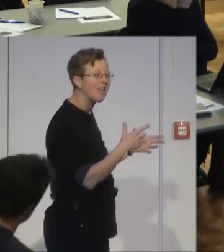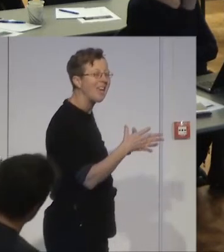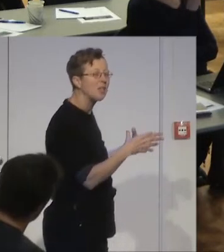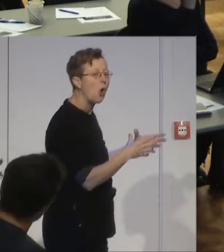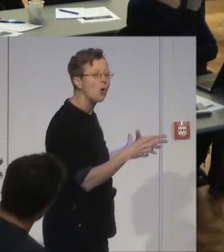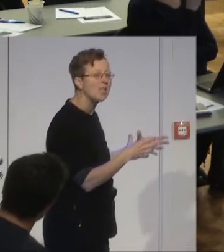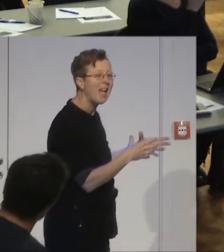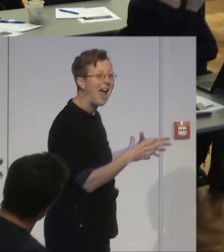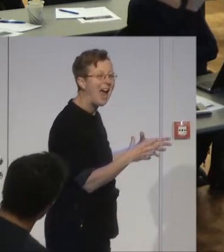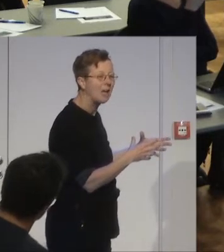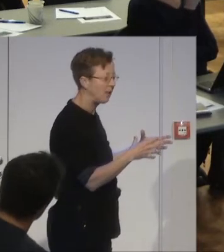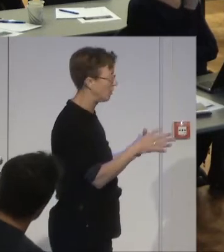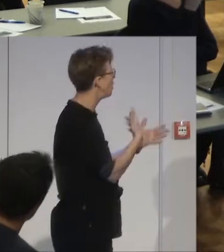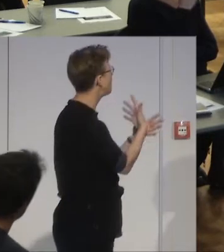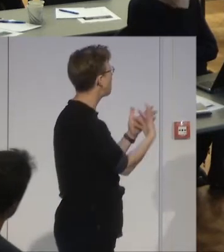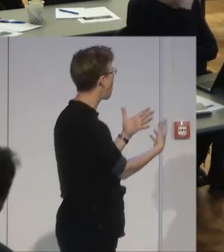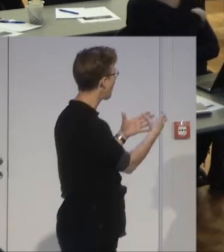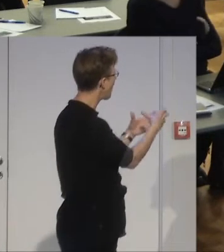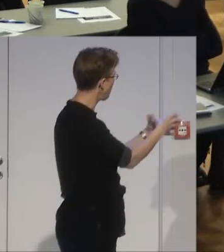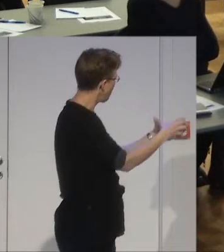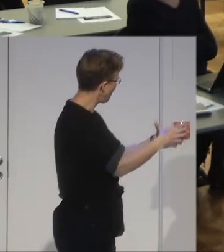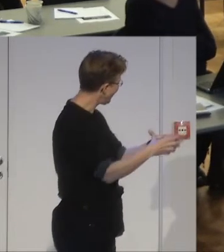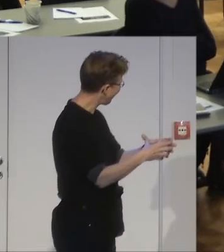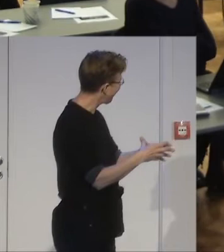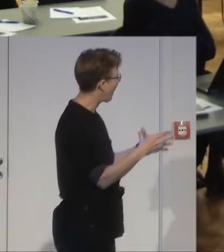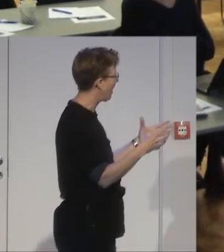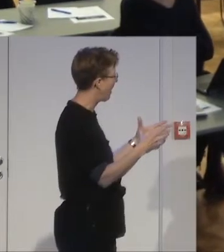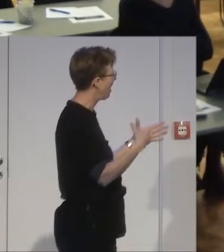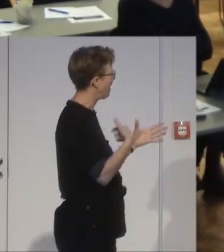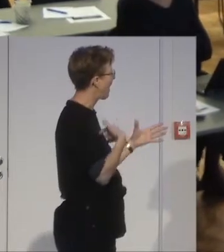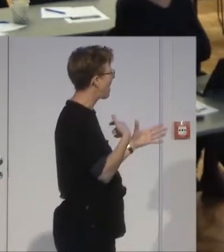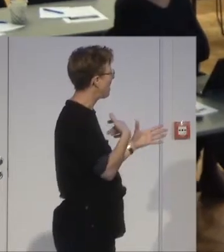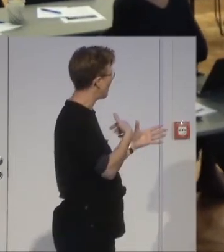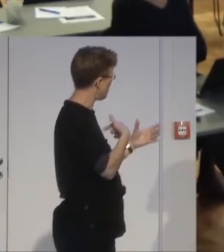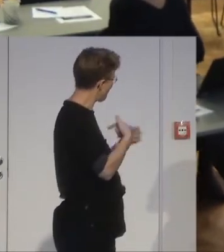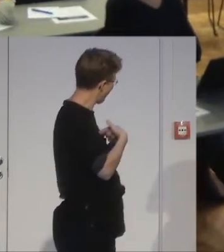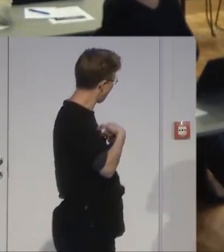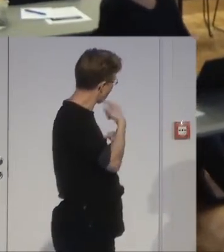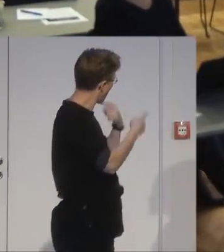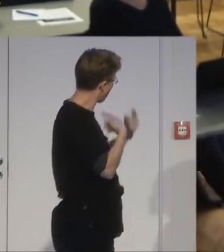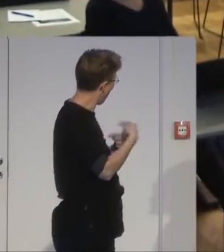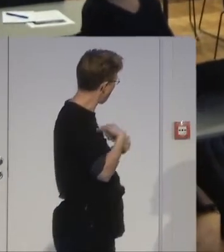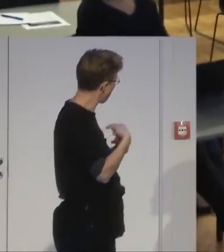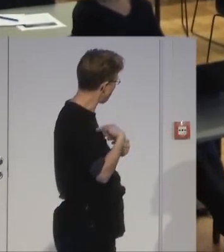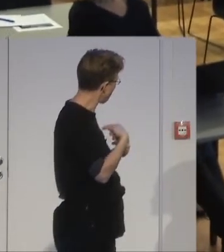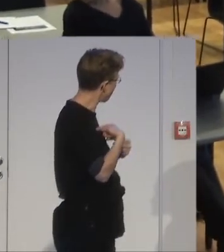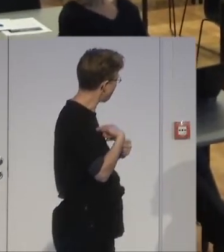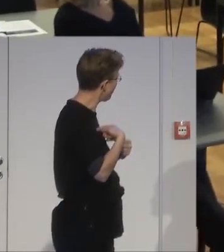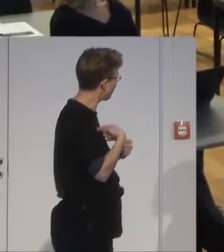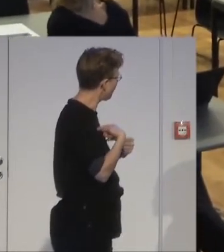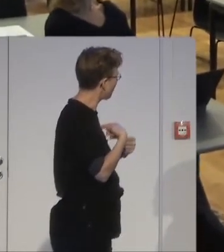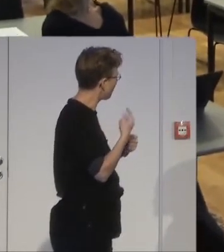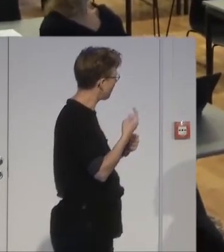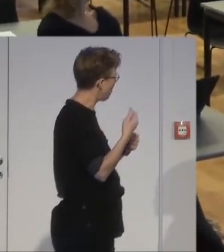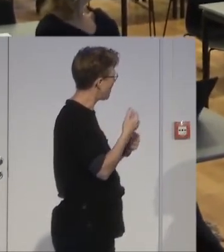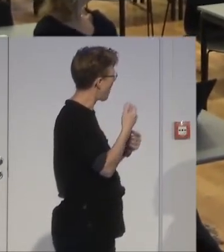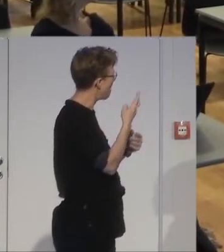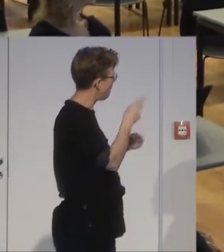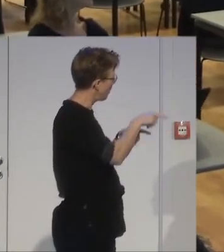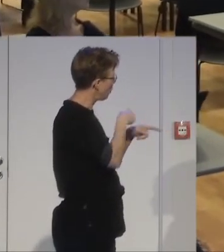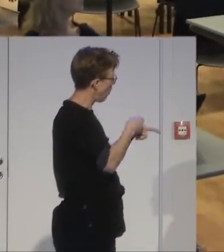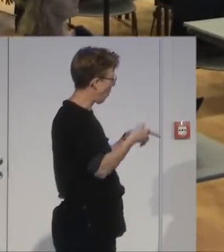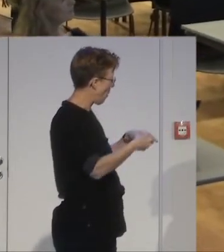categories, the language categories I was talking about, and just started placing them on top of that